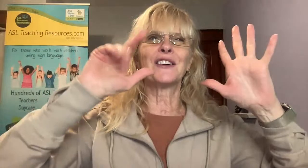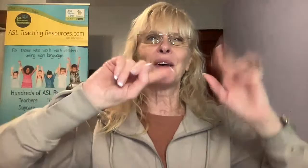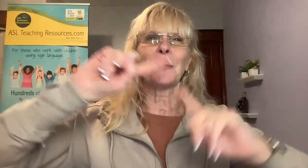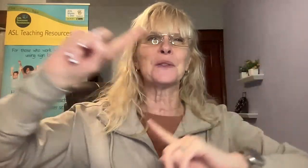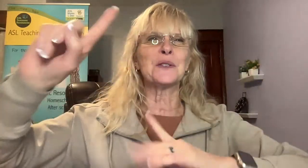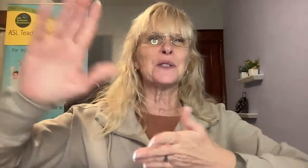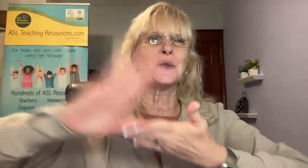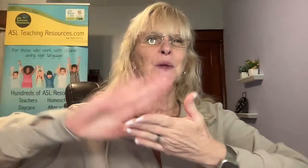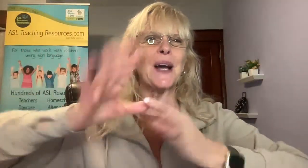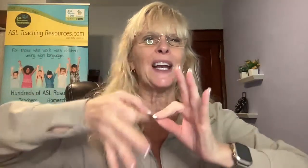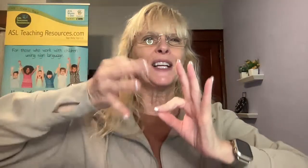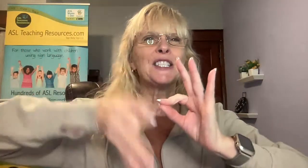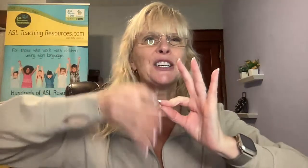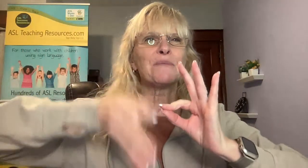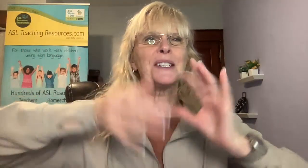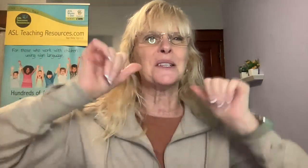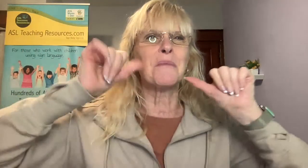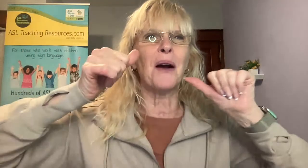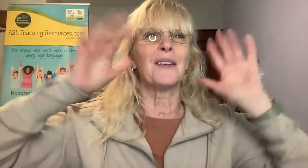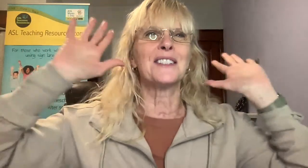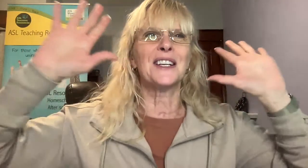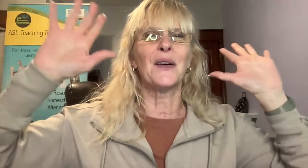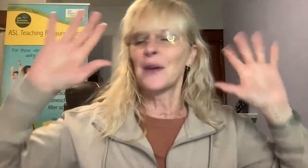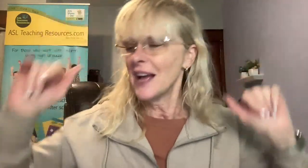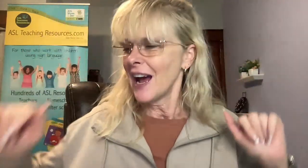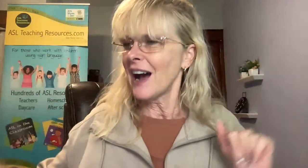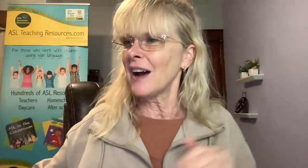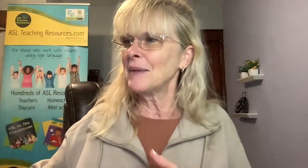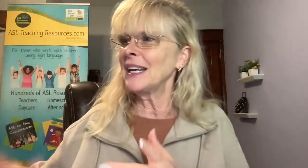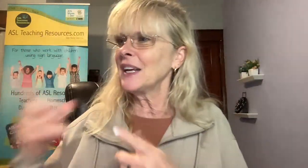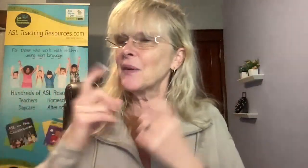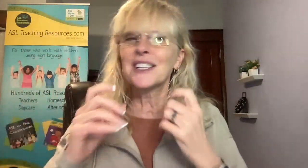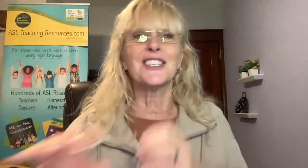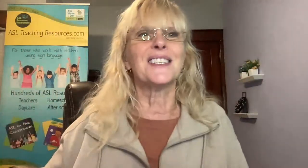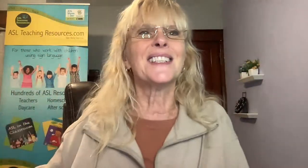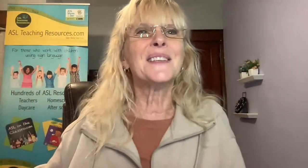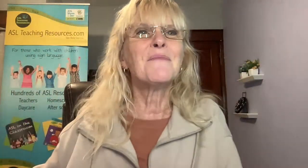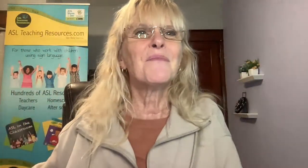go to school and interpret tomorrow. So any questions?